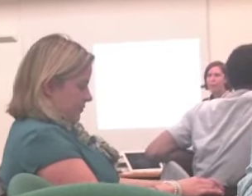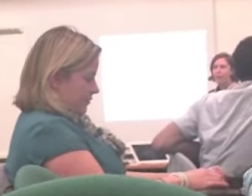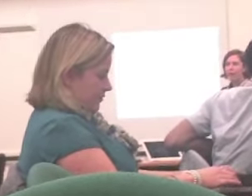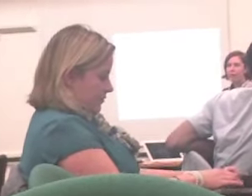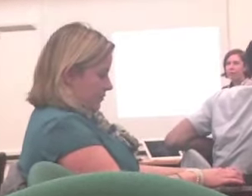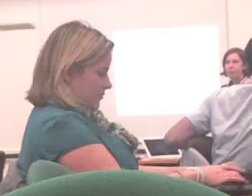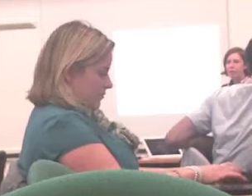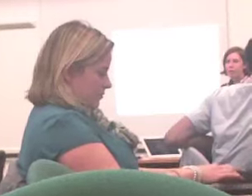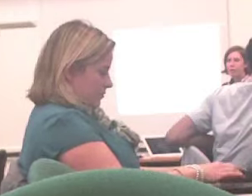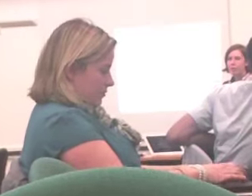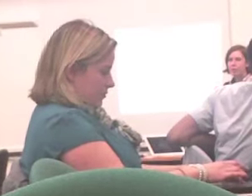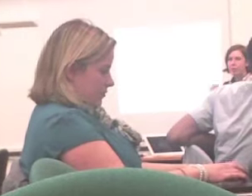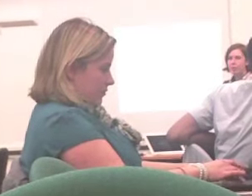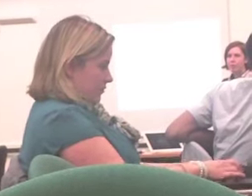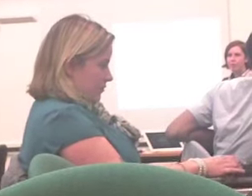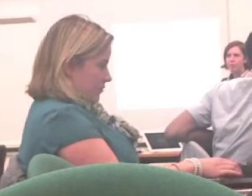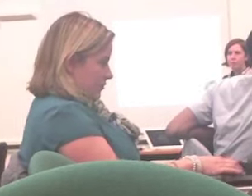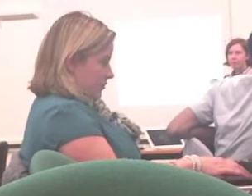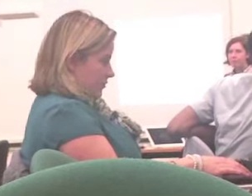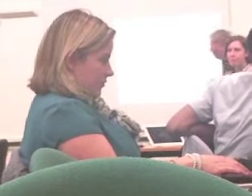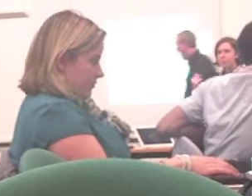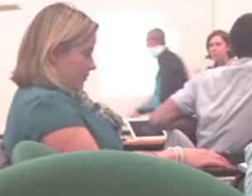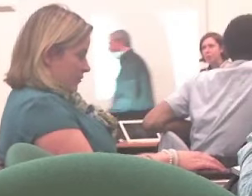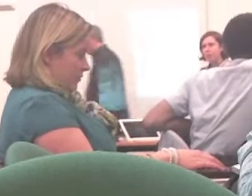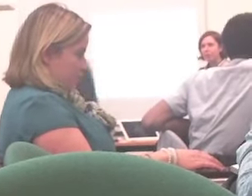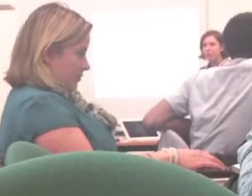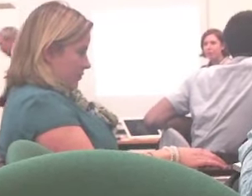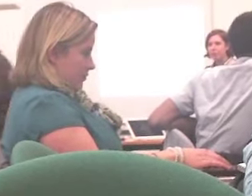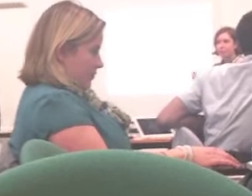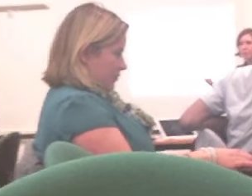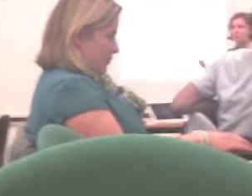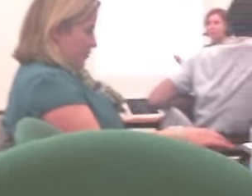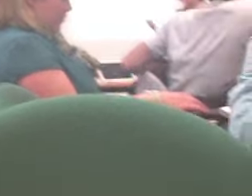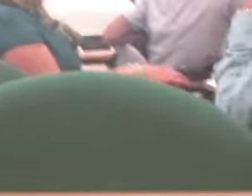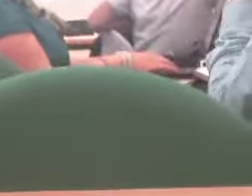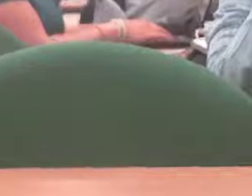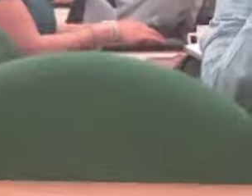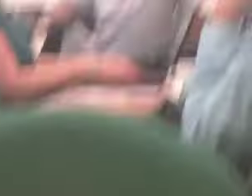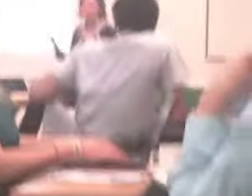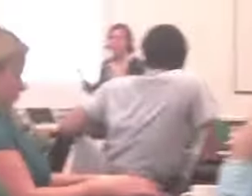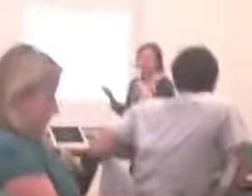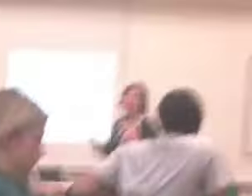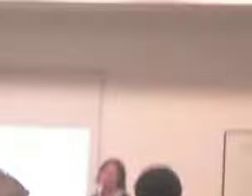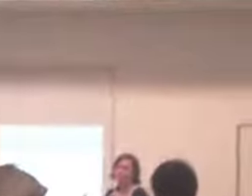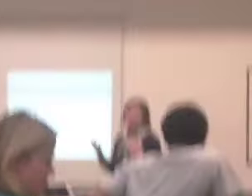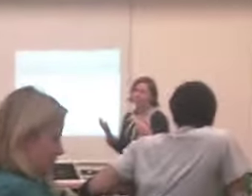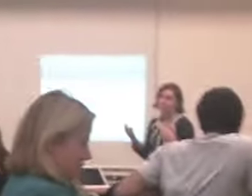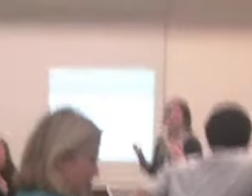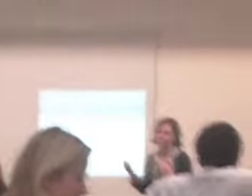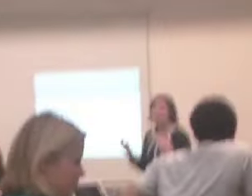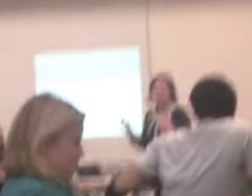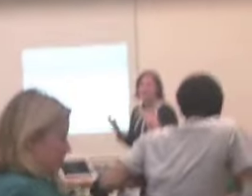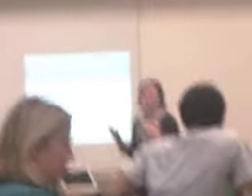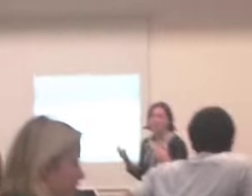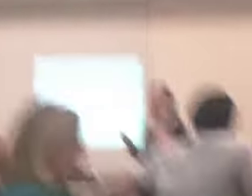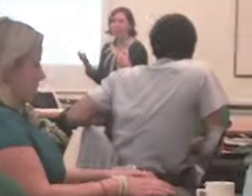when they're not there. So they kind of go in there and kind of message each other and kind of post up pictures of when they went paintballing or when they